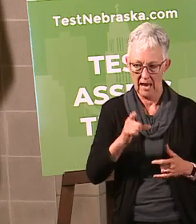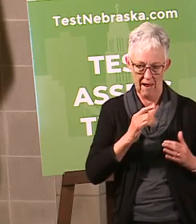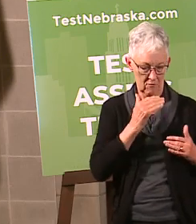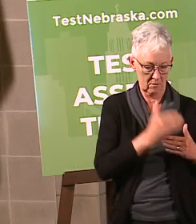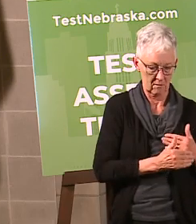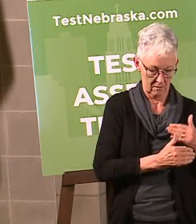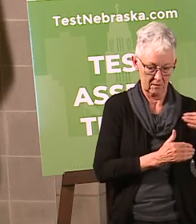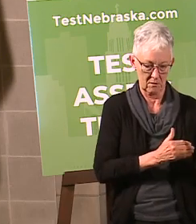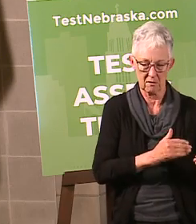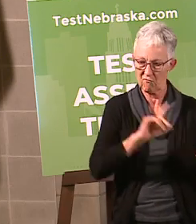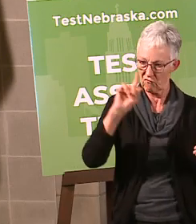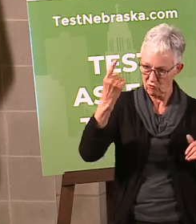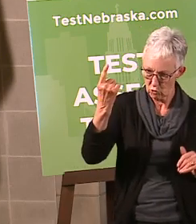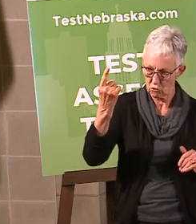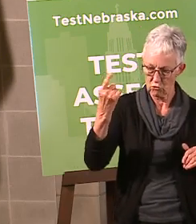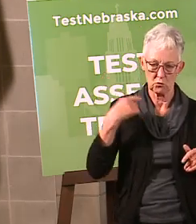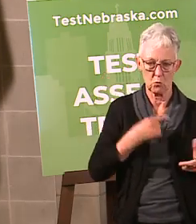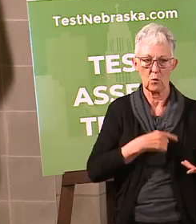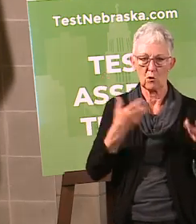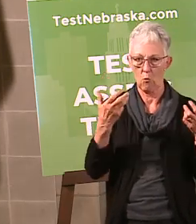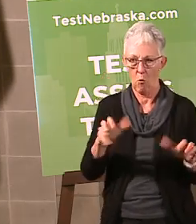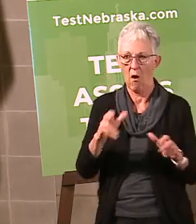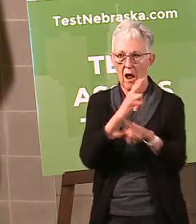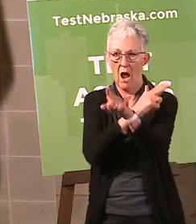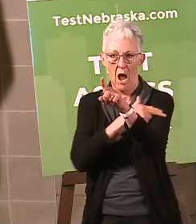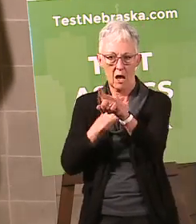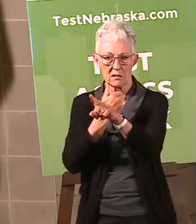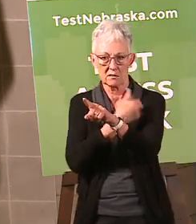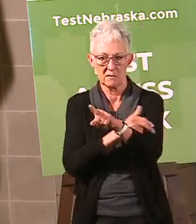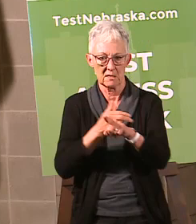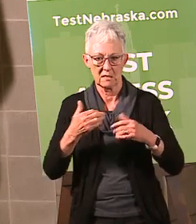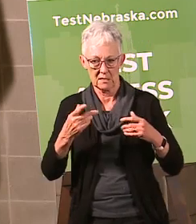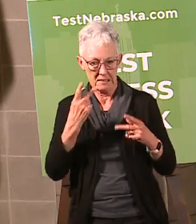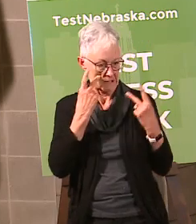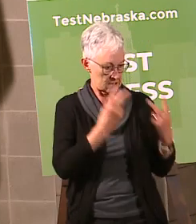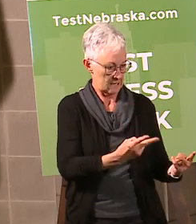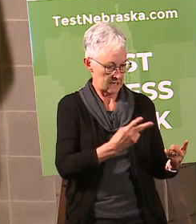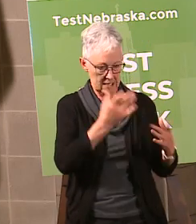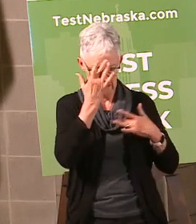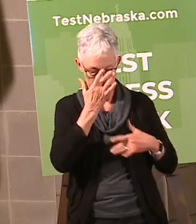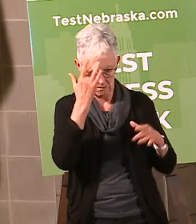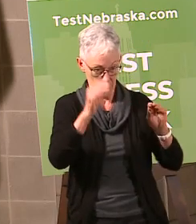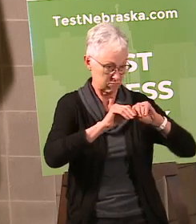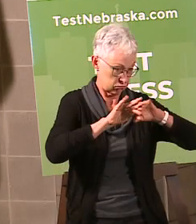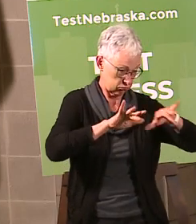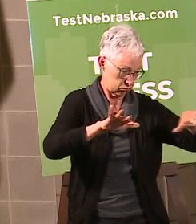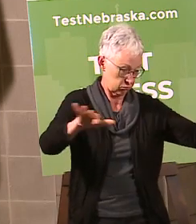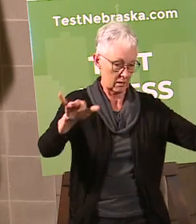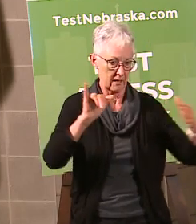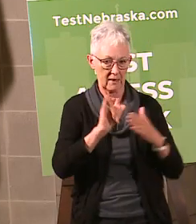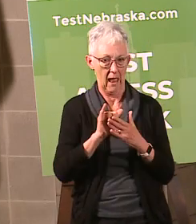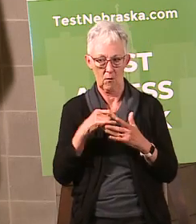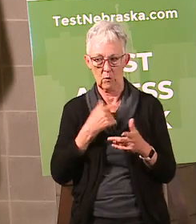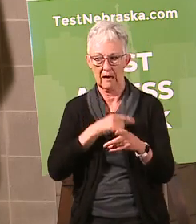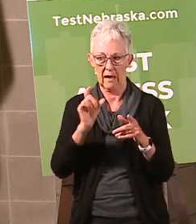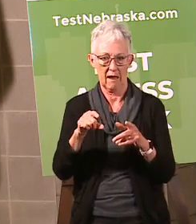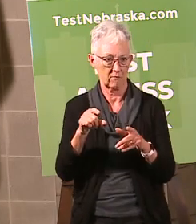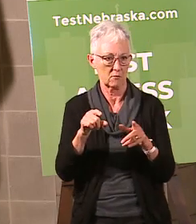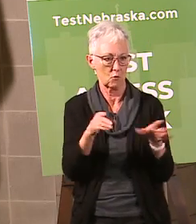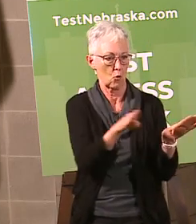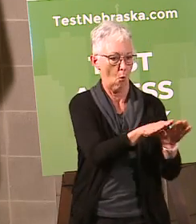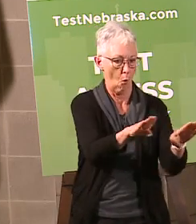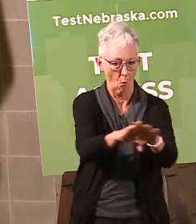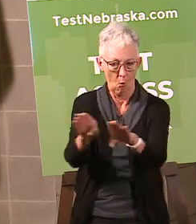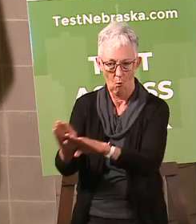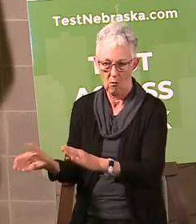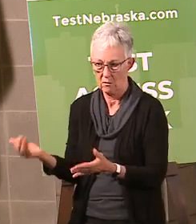don't, again, endanger the healthcare system. So we'll be considering adult sports down the road, but right now, just